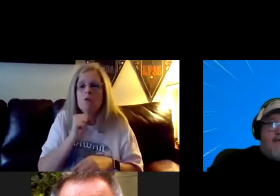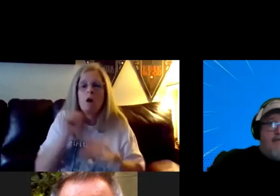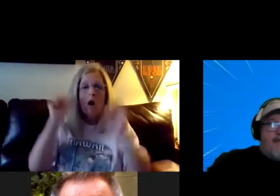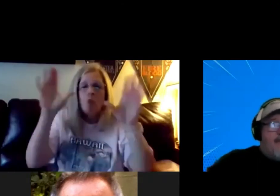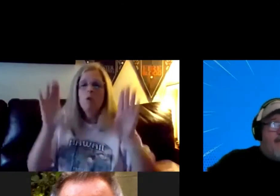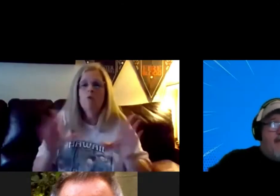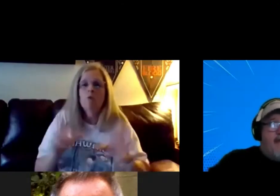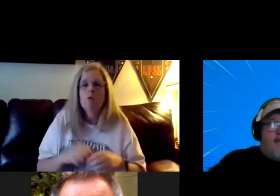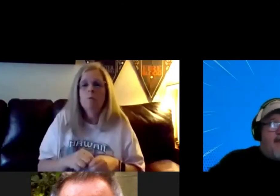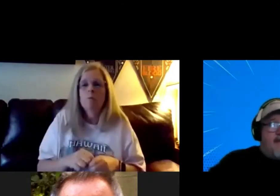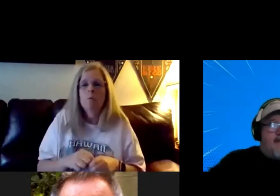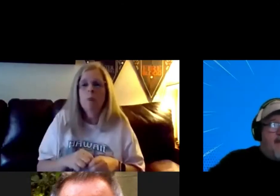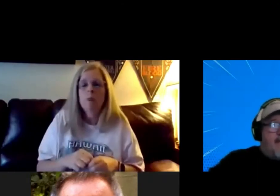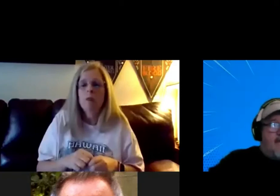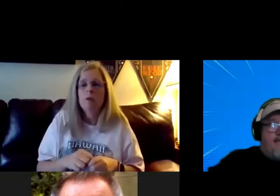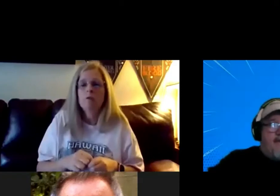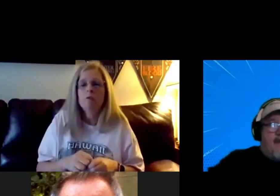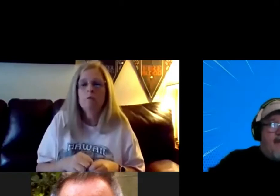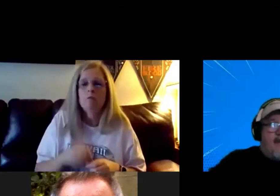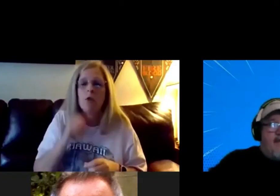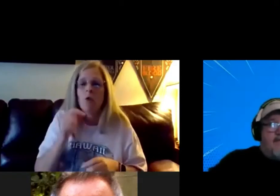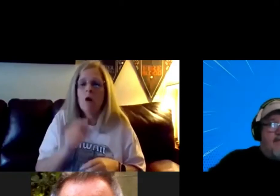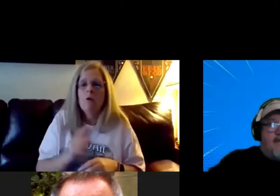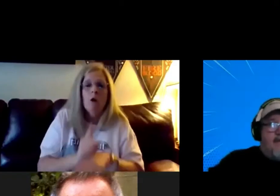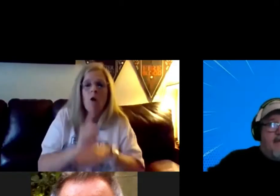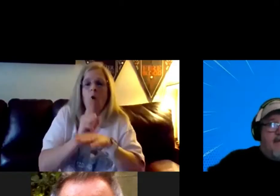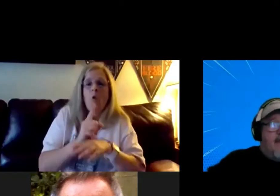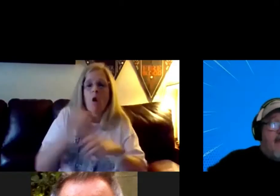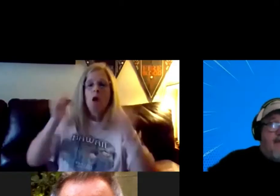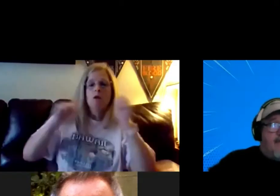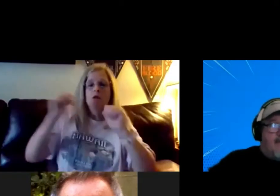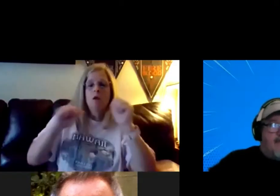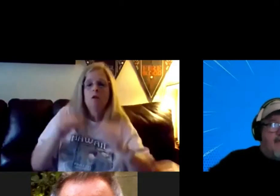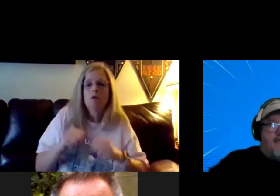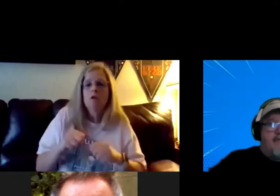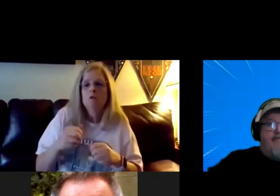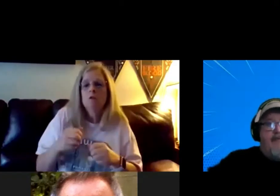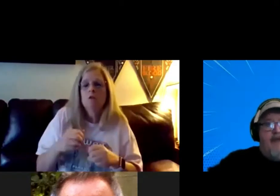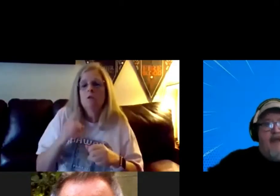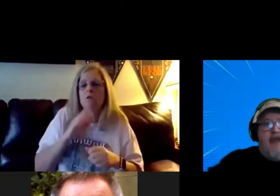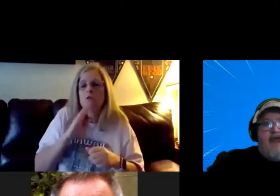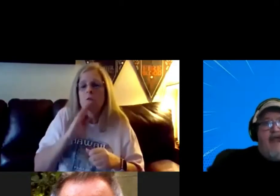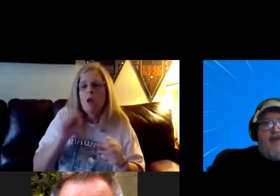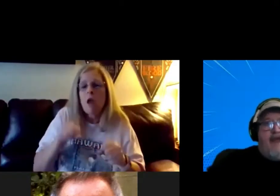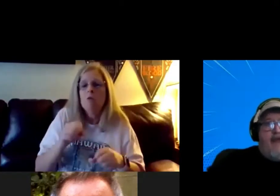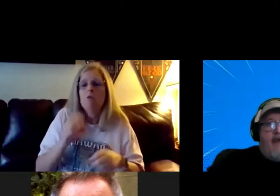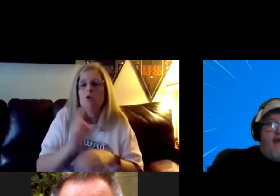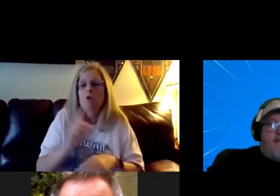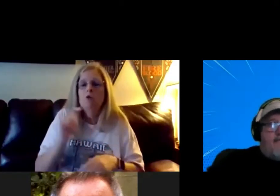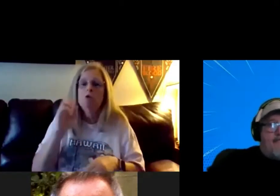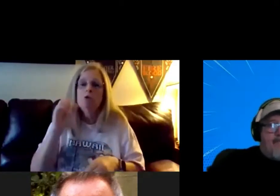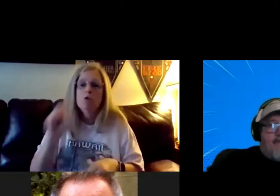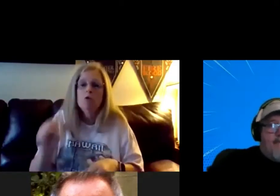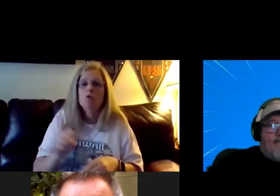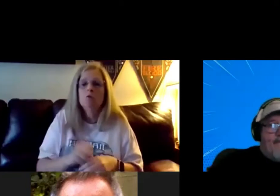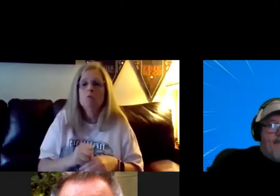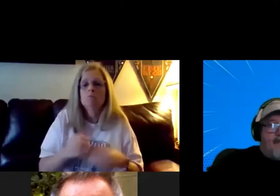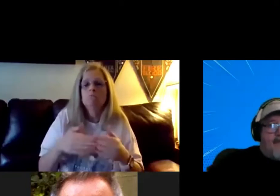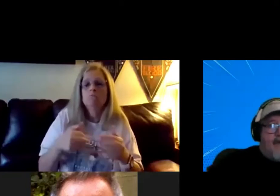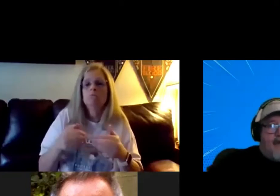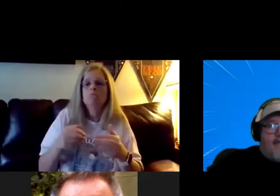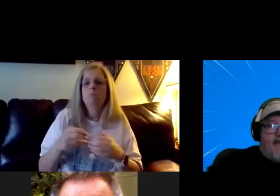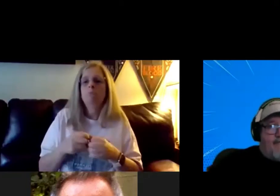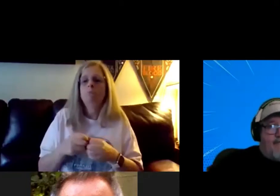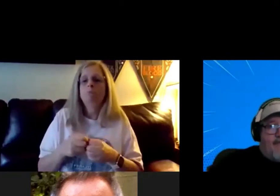to go there and be a rocket scientist to figure out how to use the any one of the tools. Anyway, we